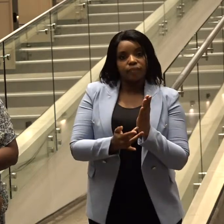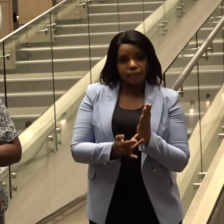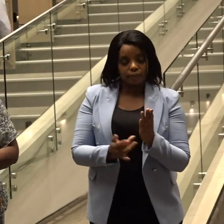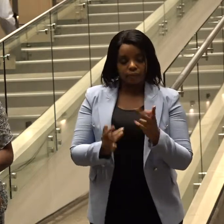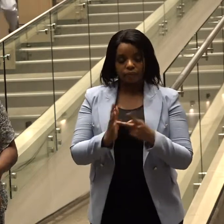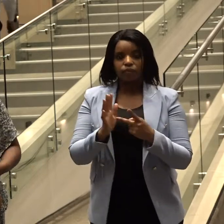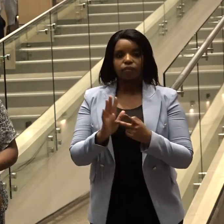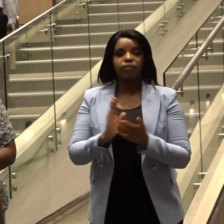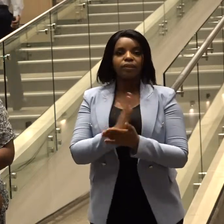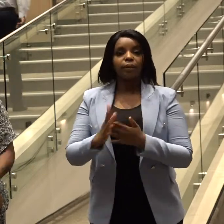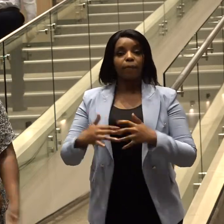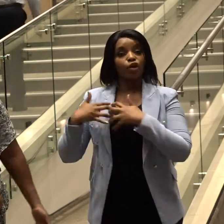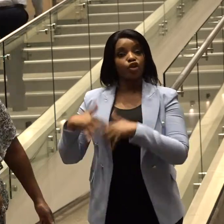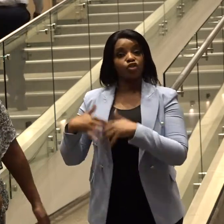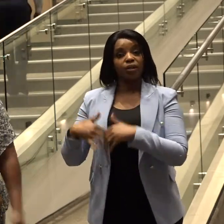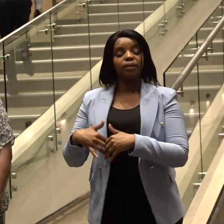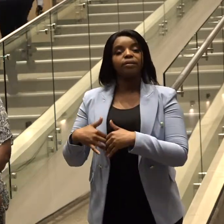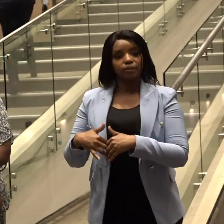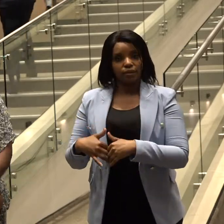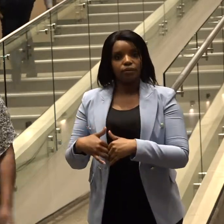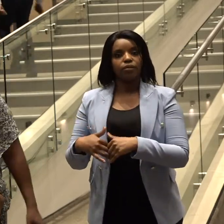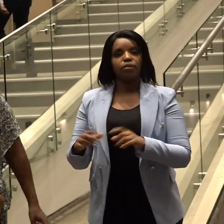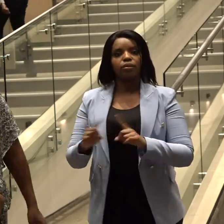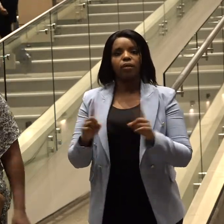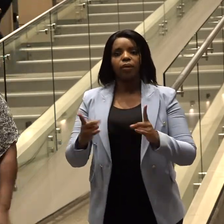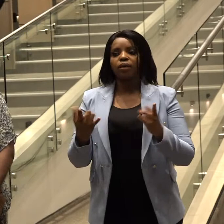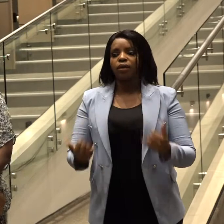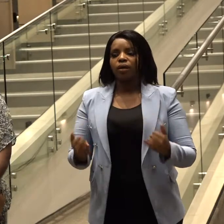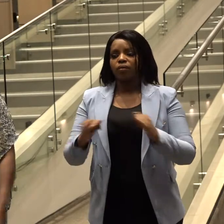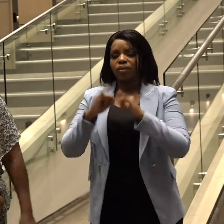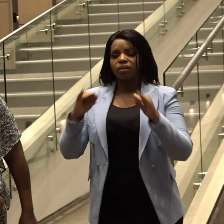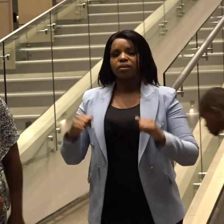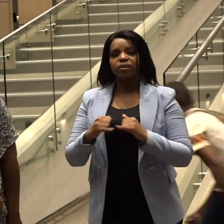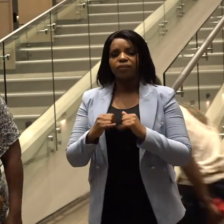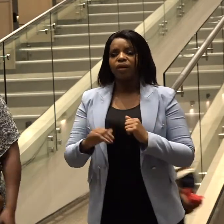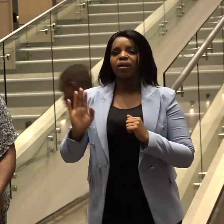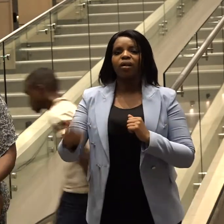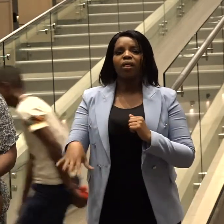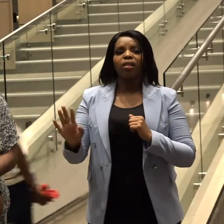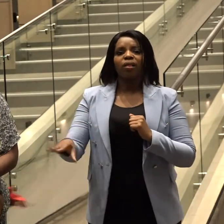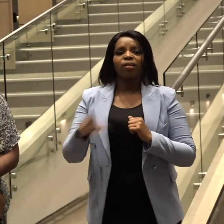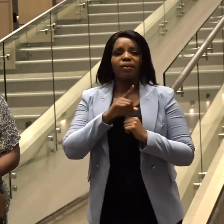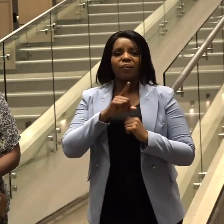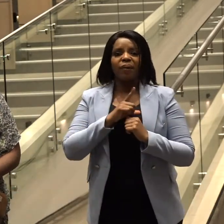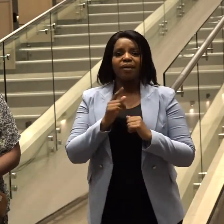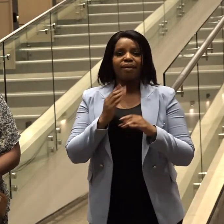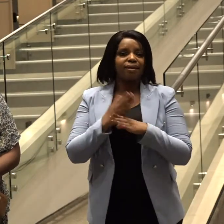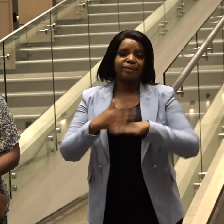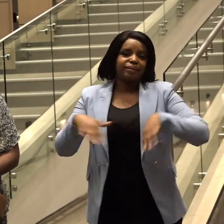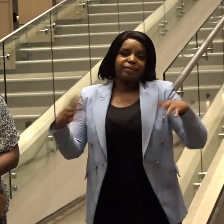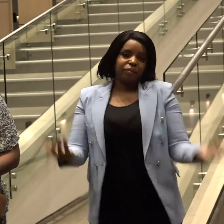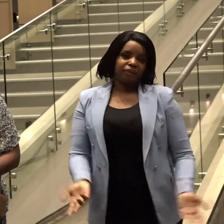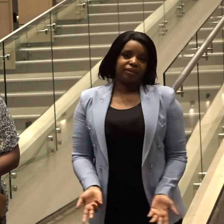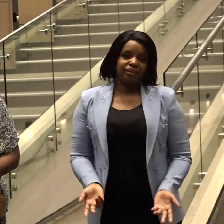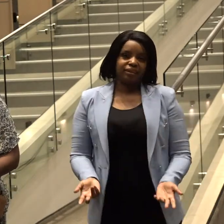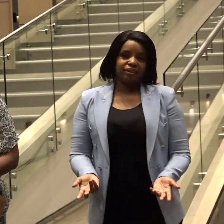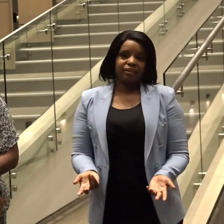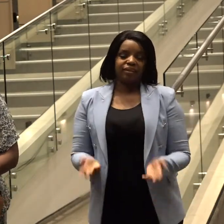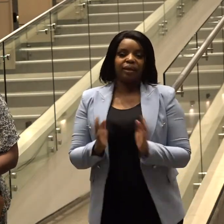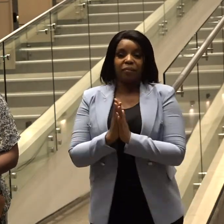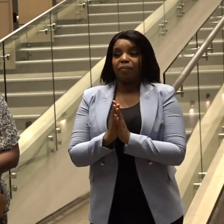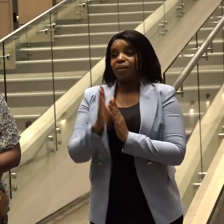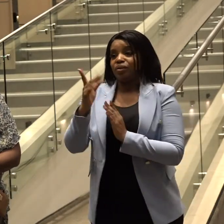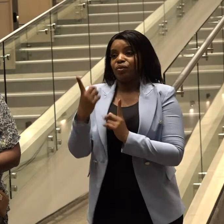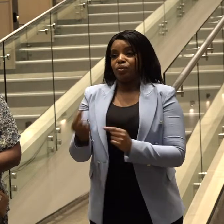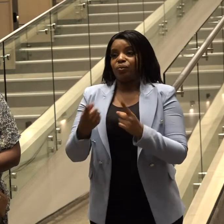we put our certificate under the mattress because of uh the unemployment rate can you please when they please do us the